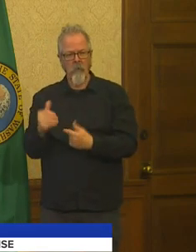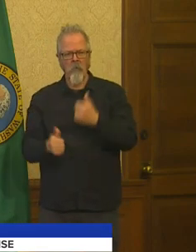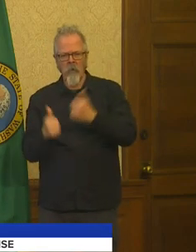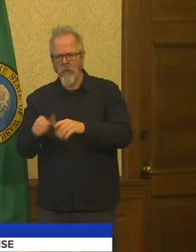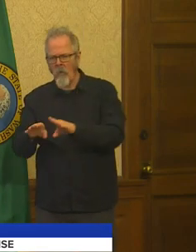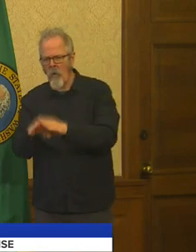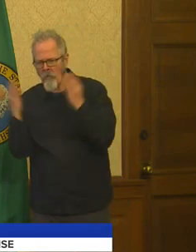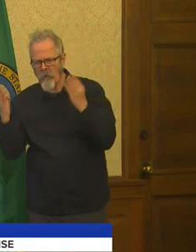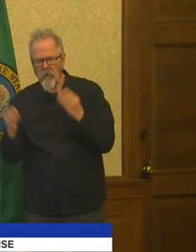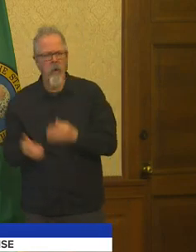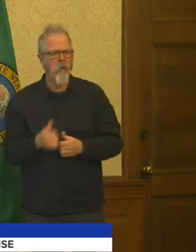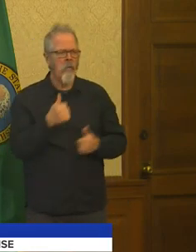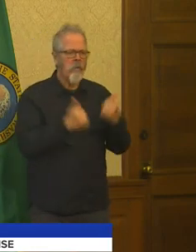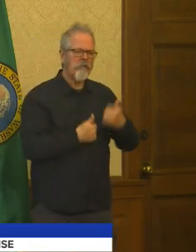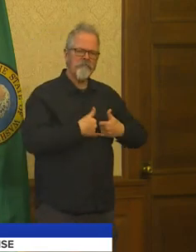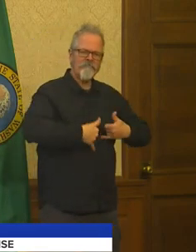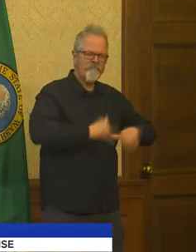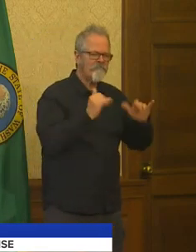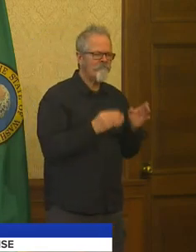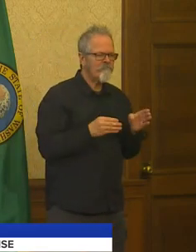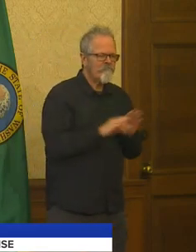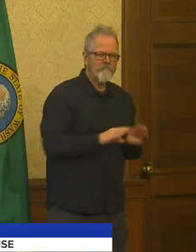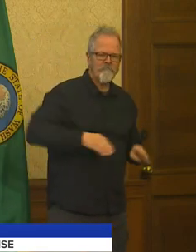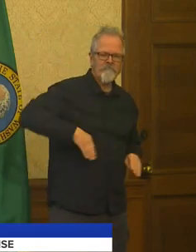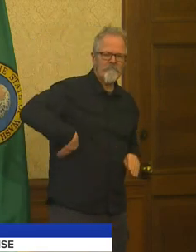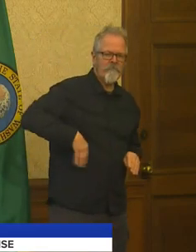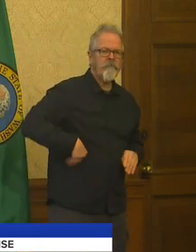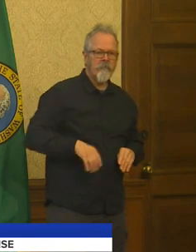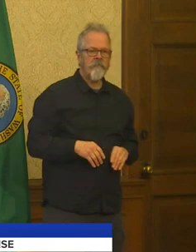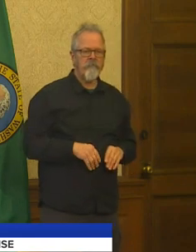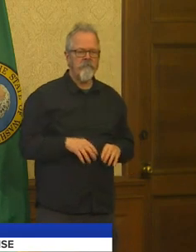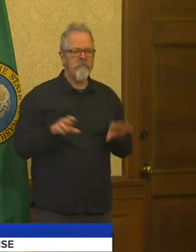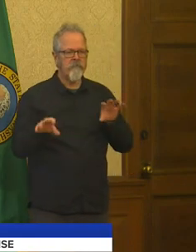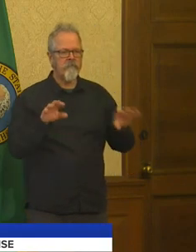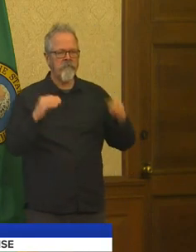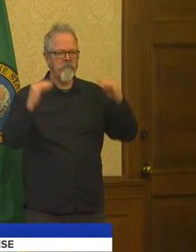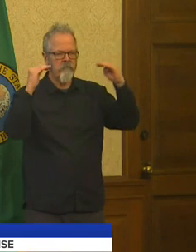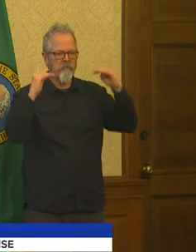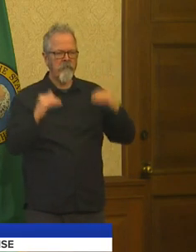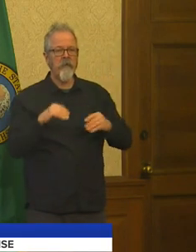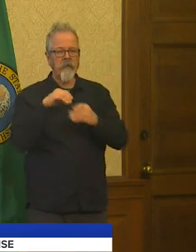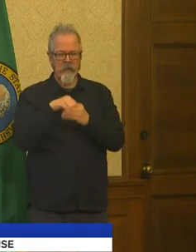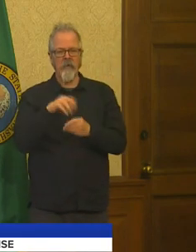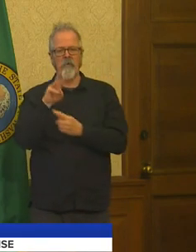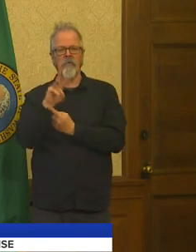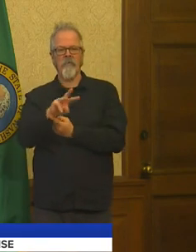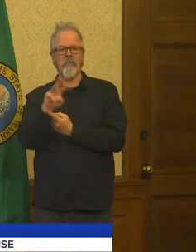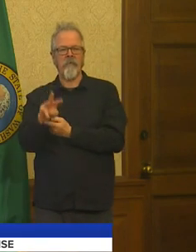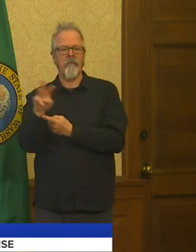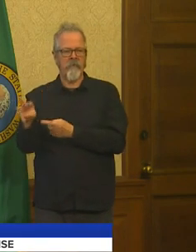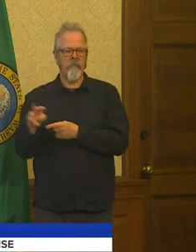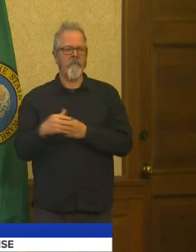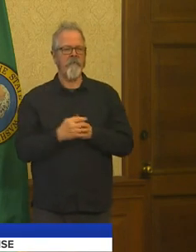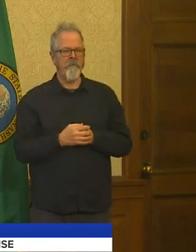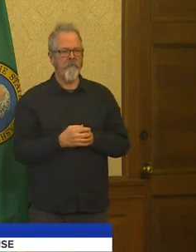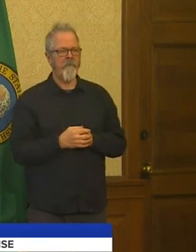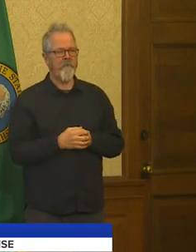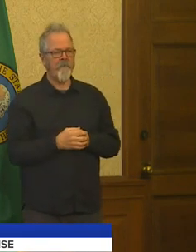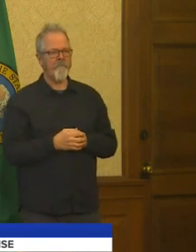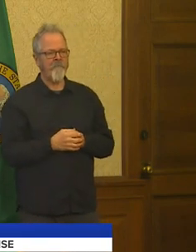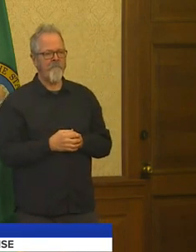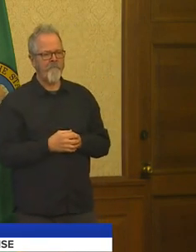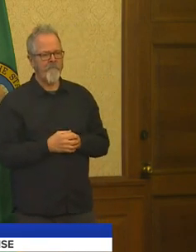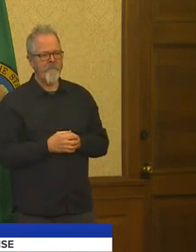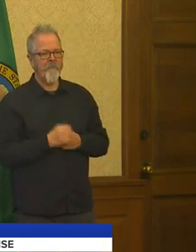federal partners. Obviously, we work closely with them as we are preparing and already in fire season, and we are also working closely with